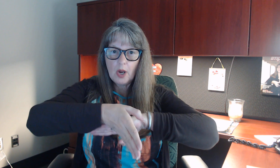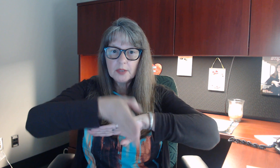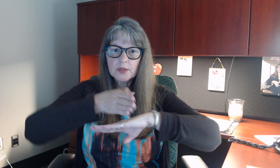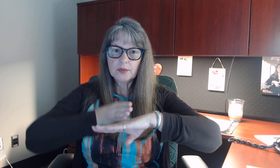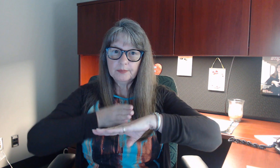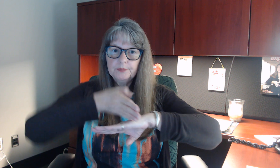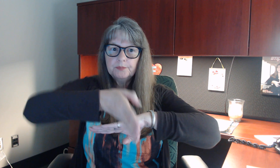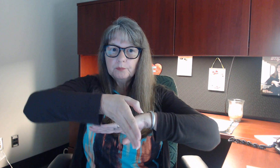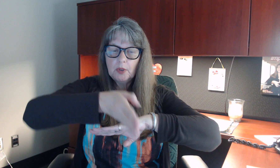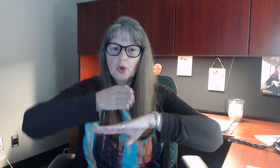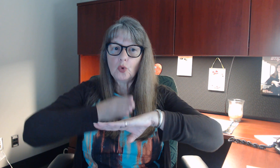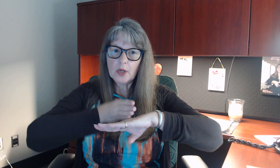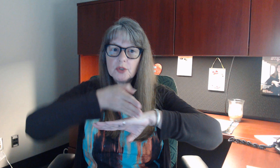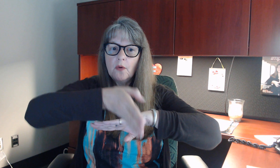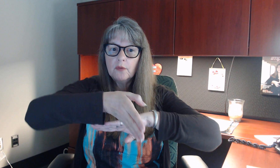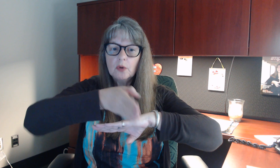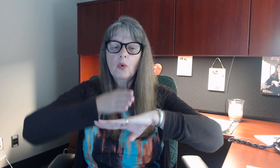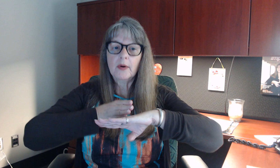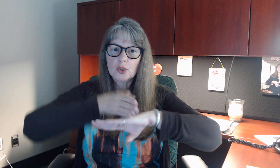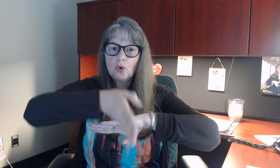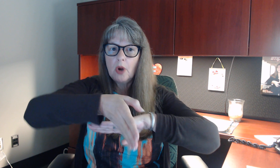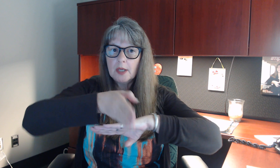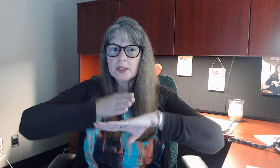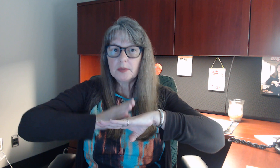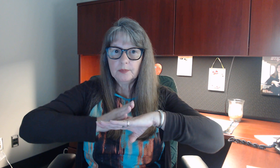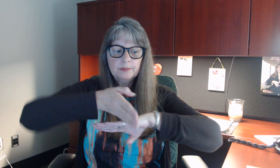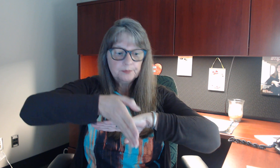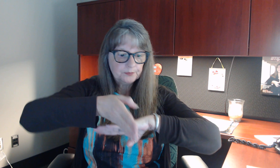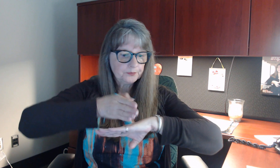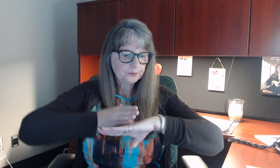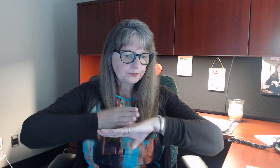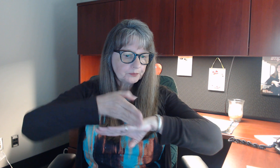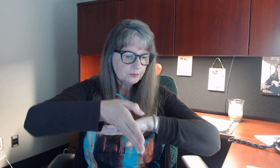Across, we're going to cross over, or it's a cross.